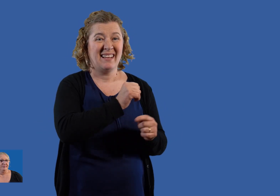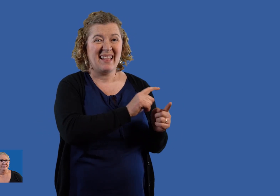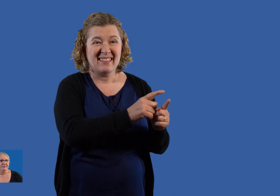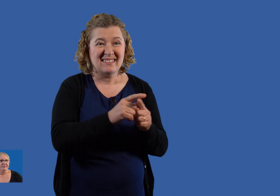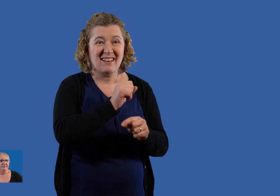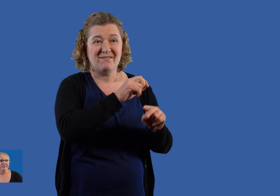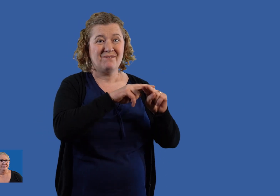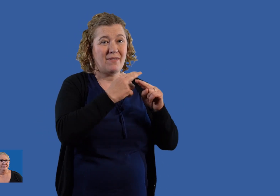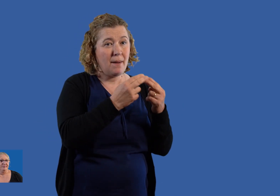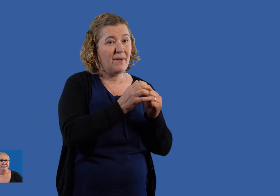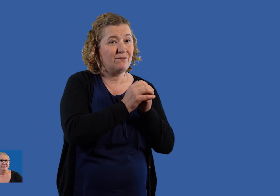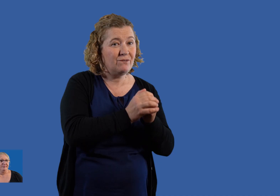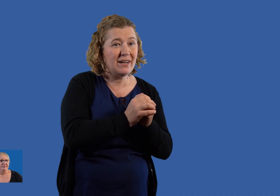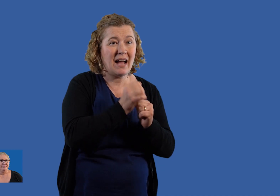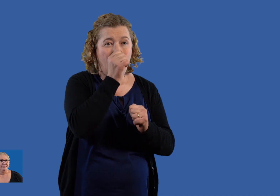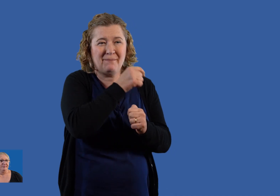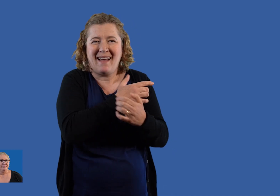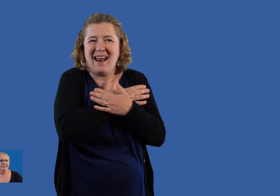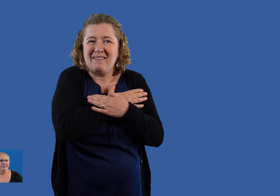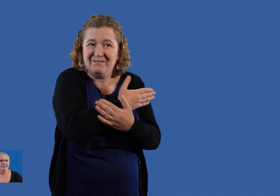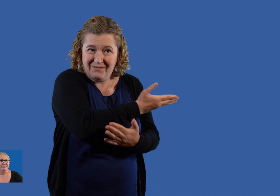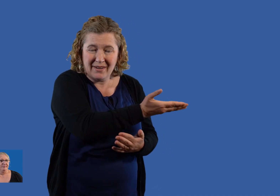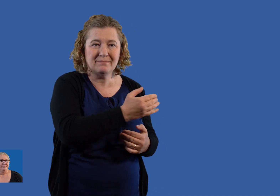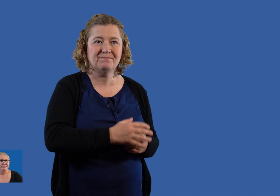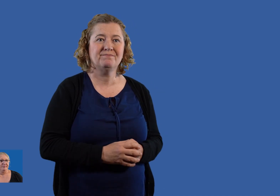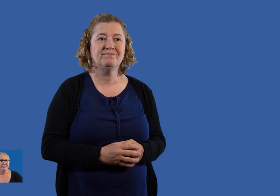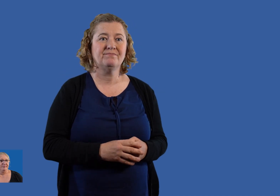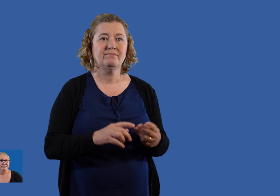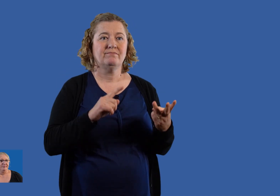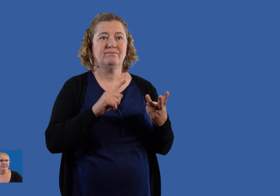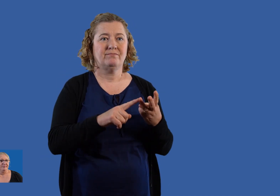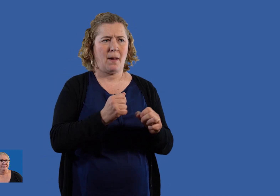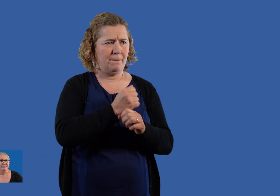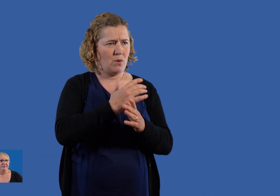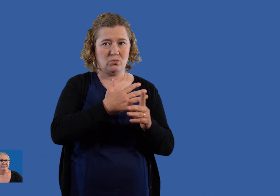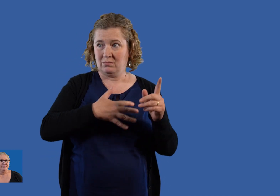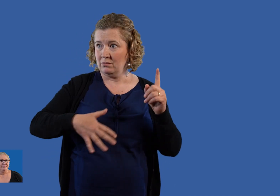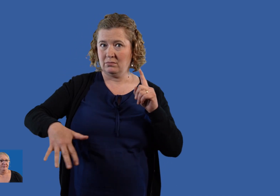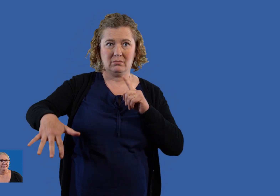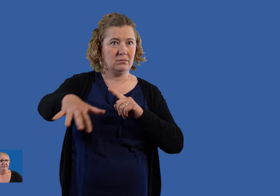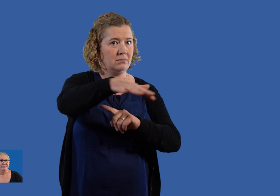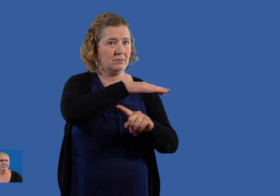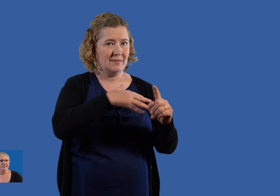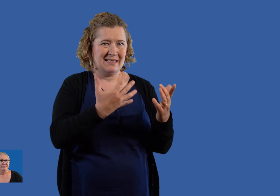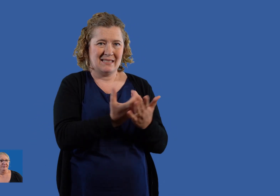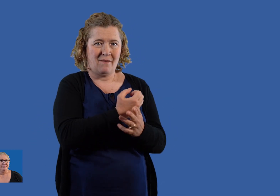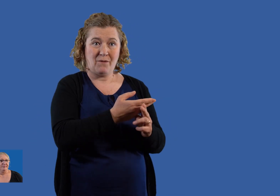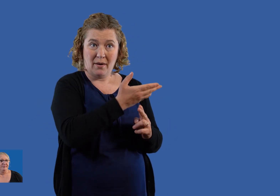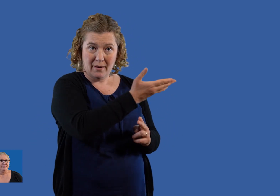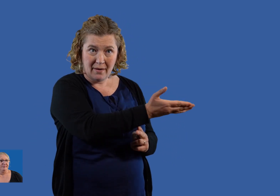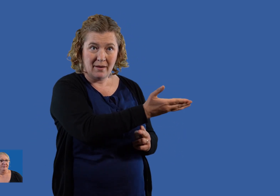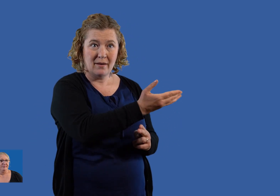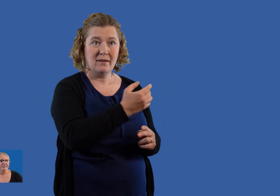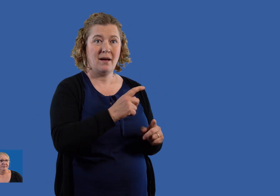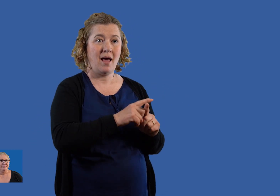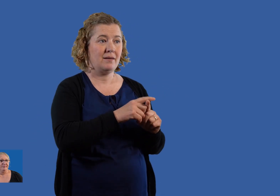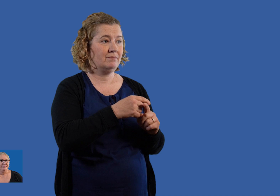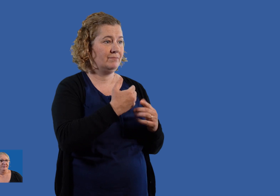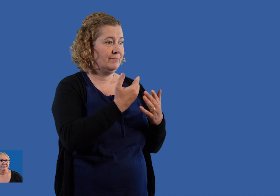Things like family, friends or animals that love them. Make the environment around them safe. For example,